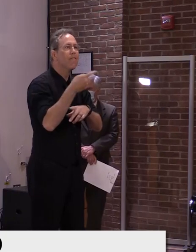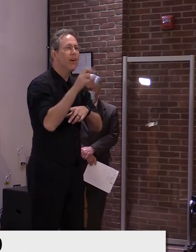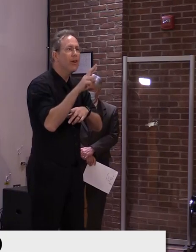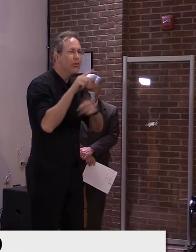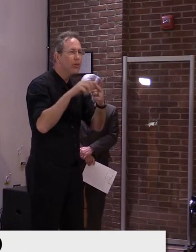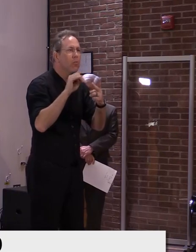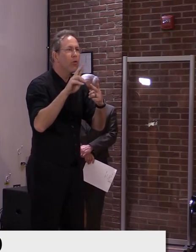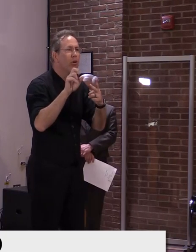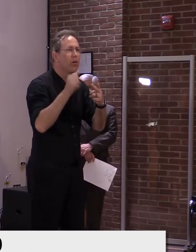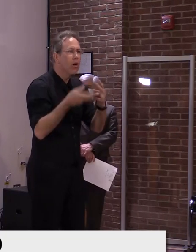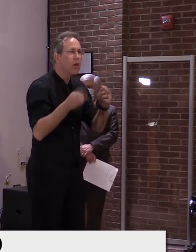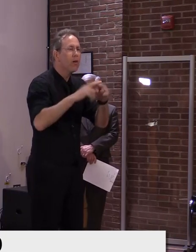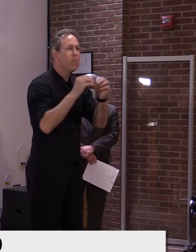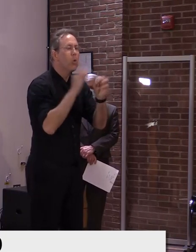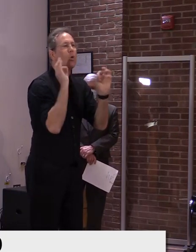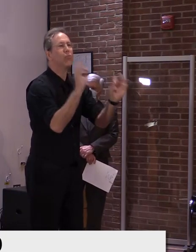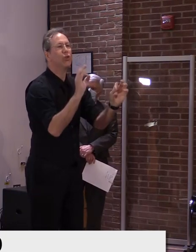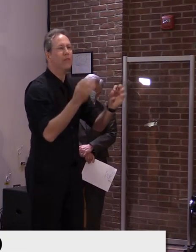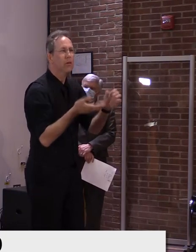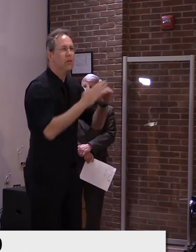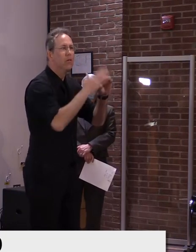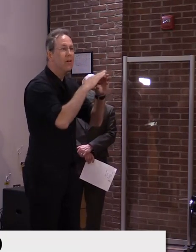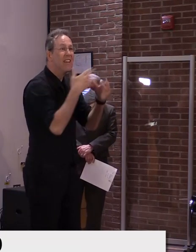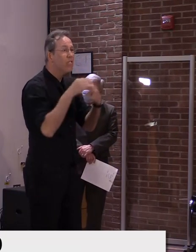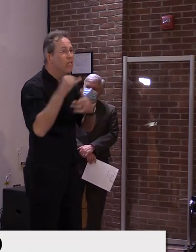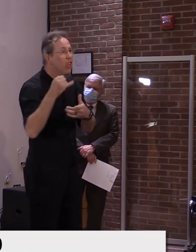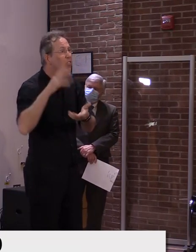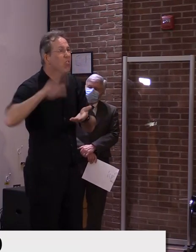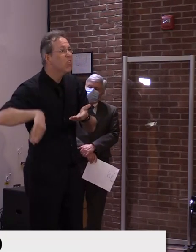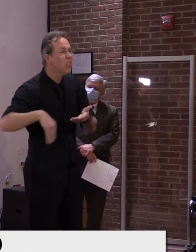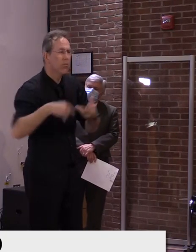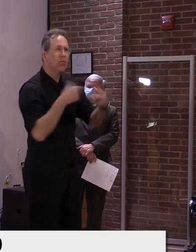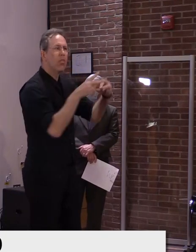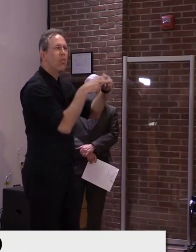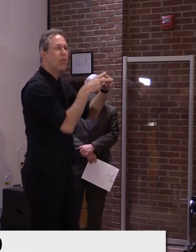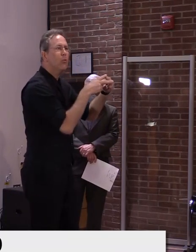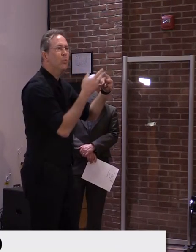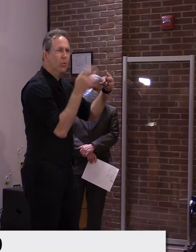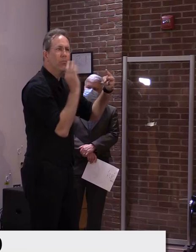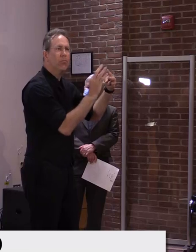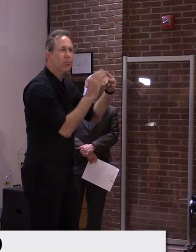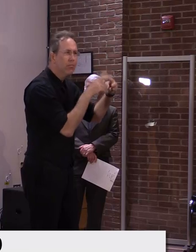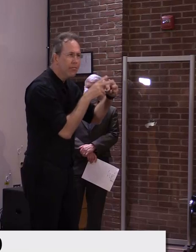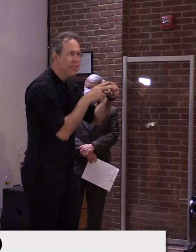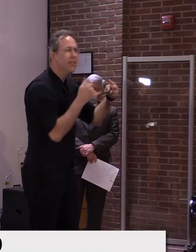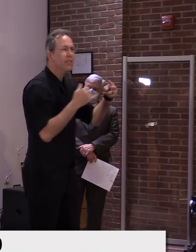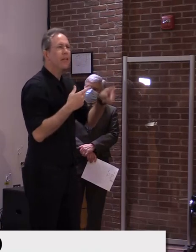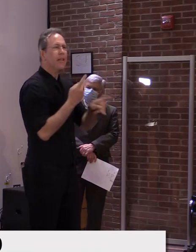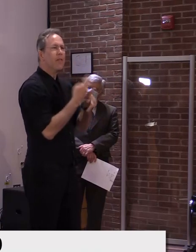any Johnson & Johnson next week, we're receiving a couple million more doses of,